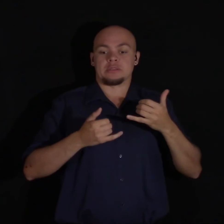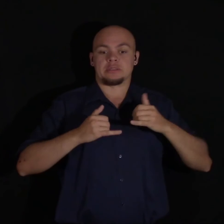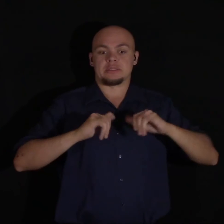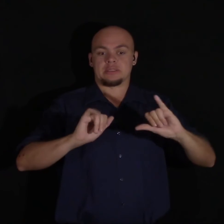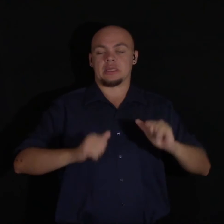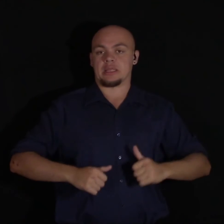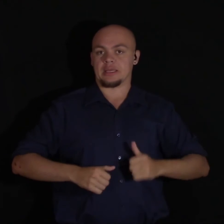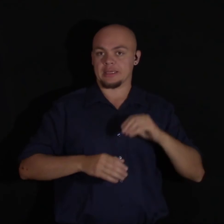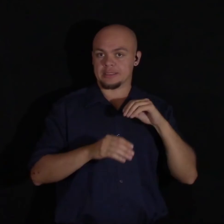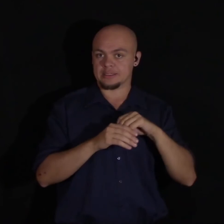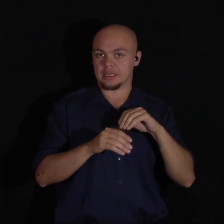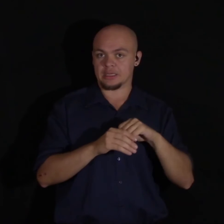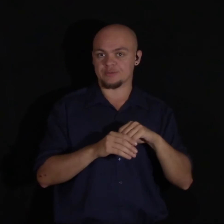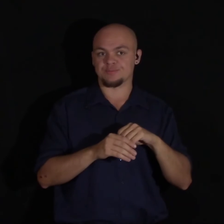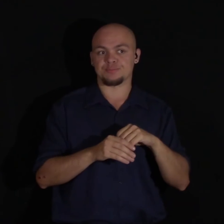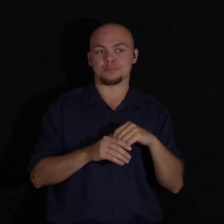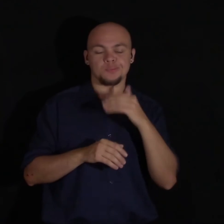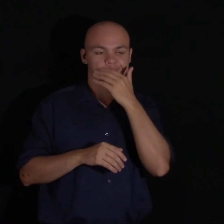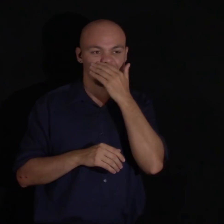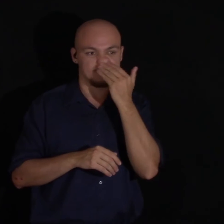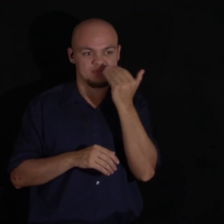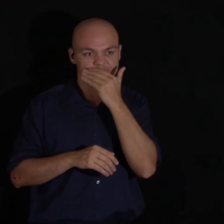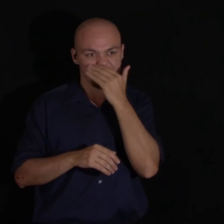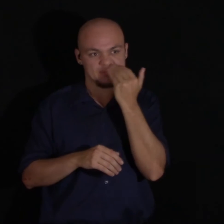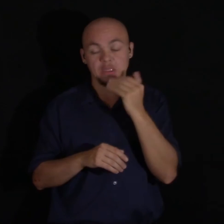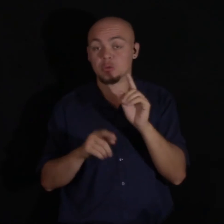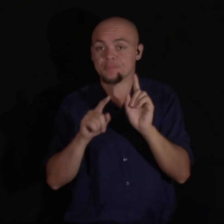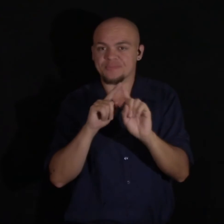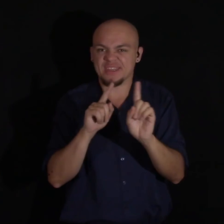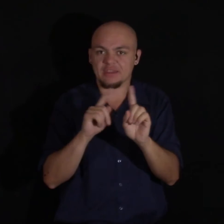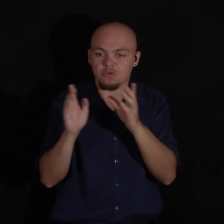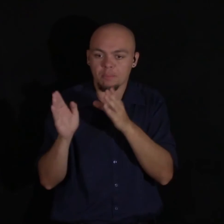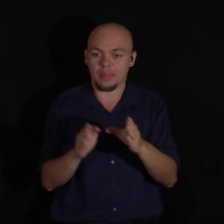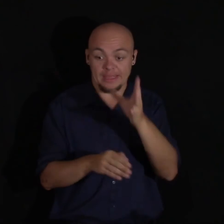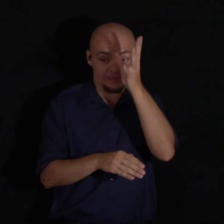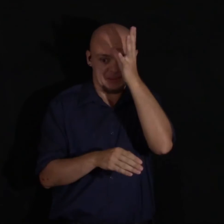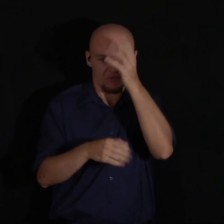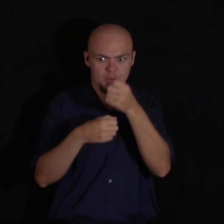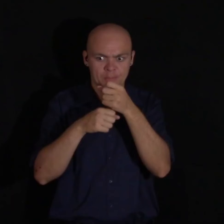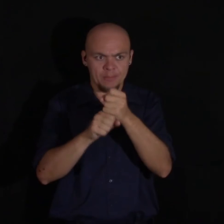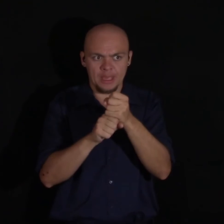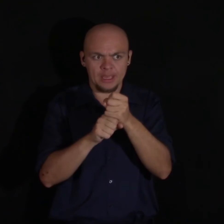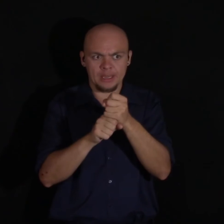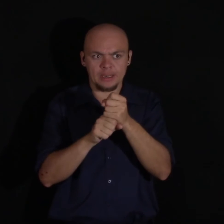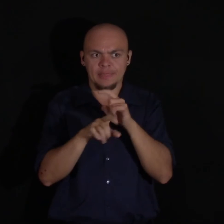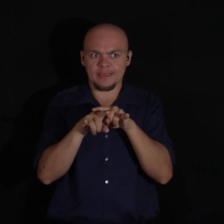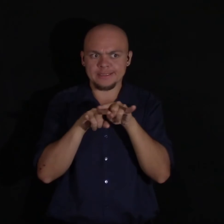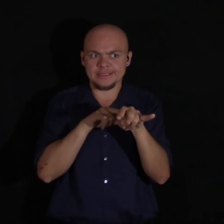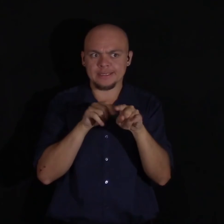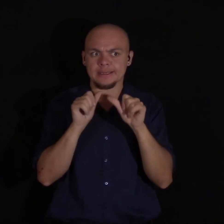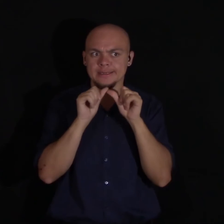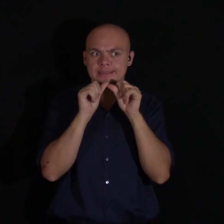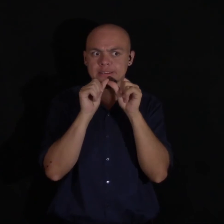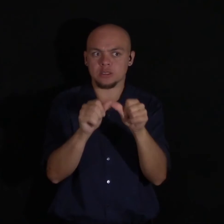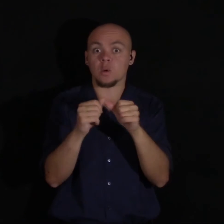He revolved 1,000 plans by which he should be enabled to prolong the deceit until it might be no longer